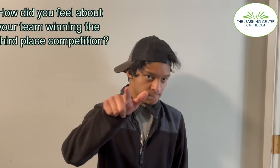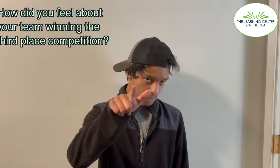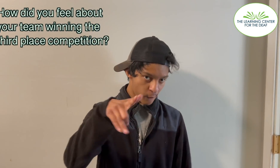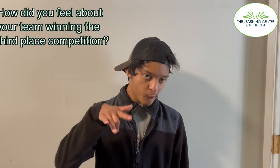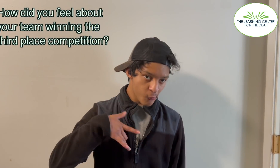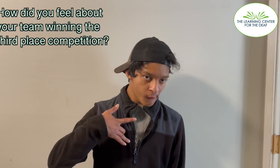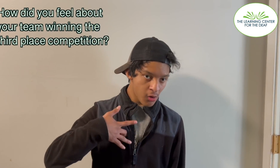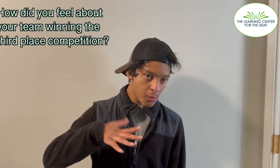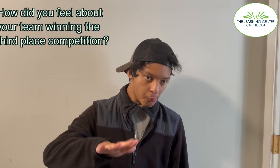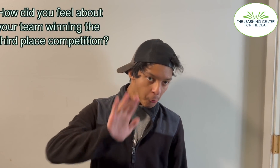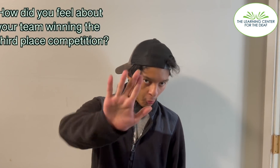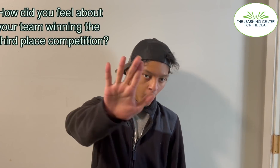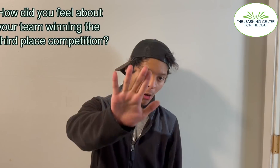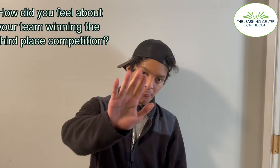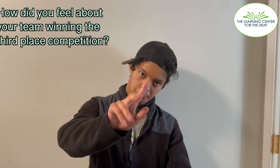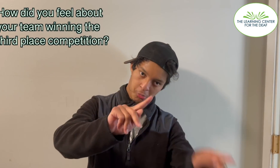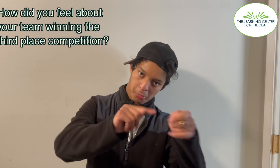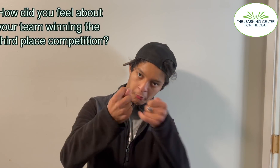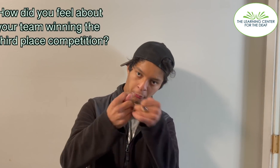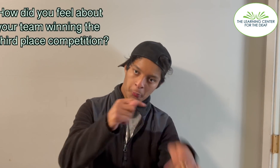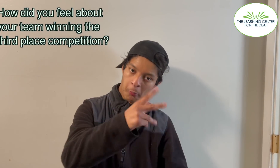How do you feel about your team winning third place?